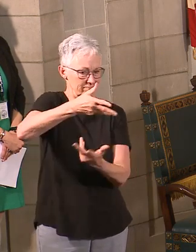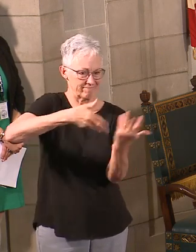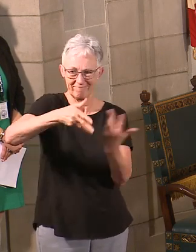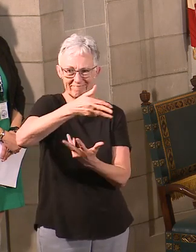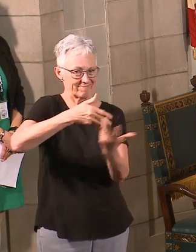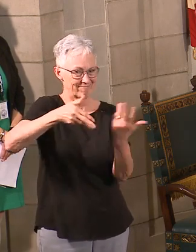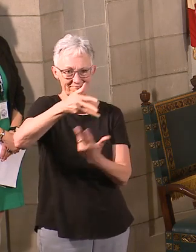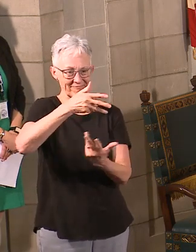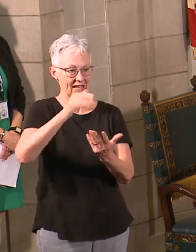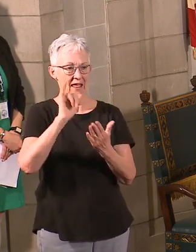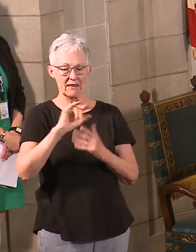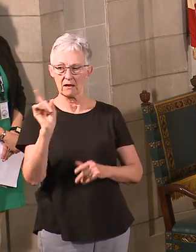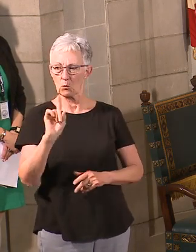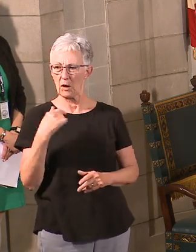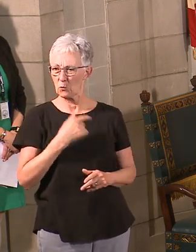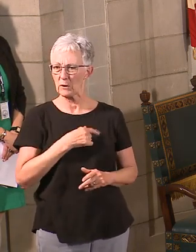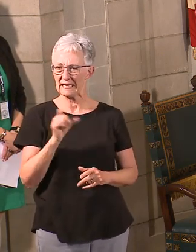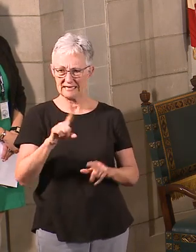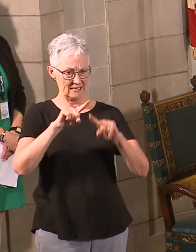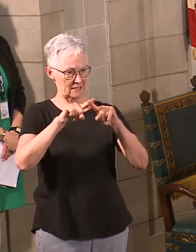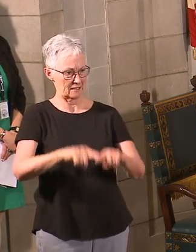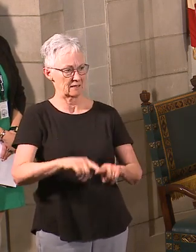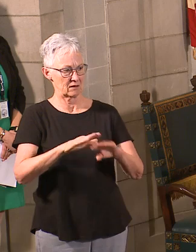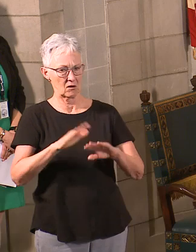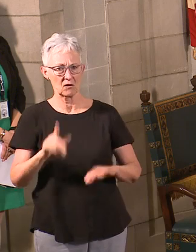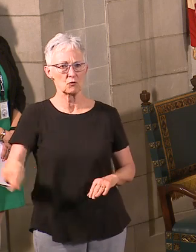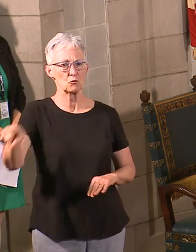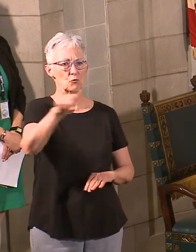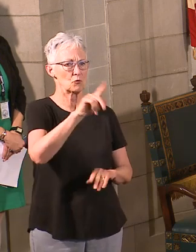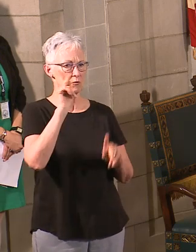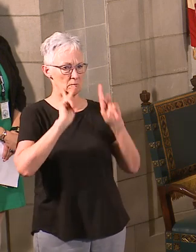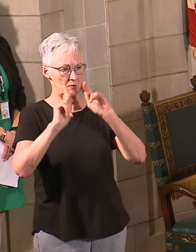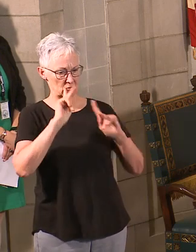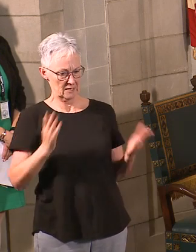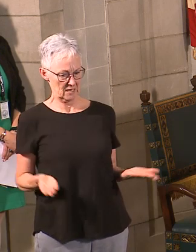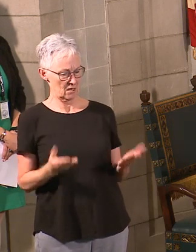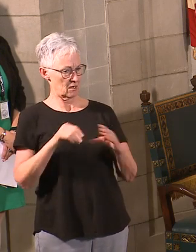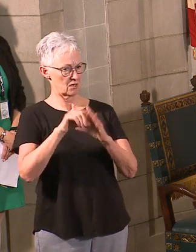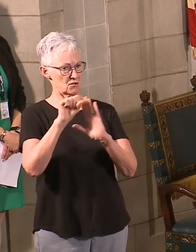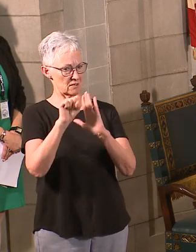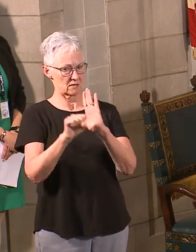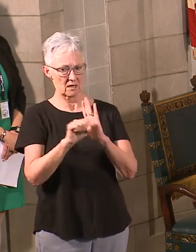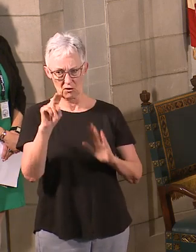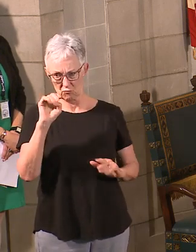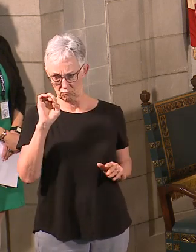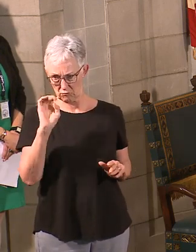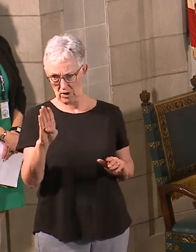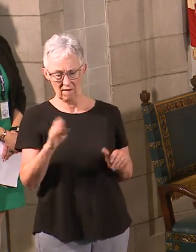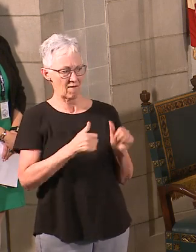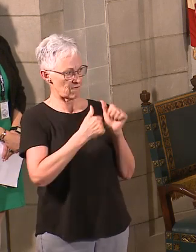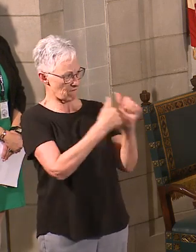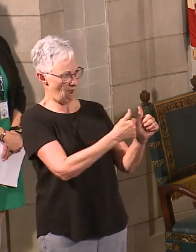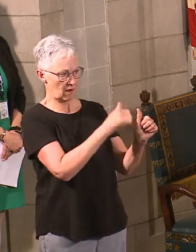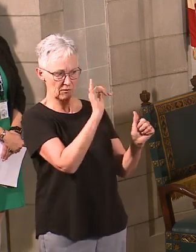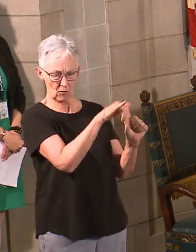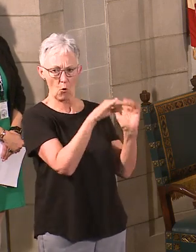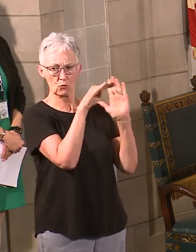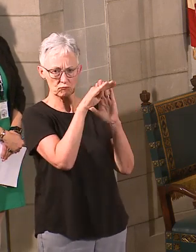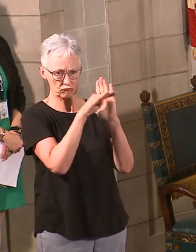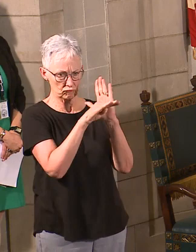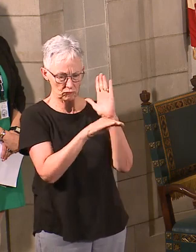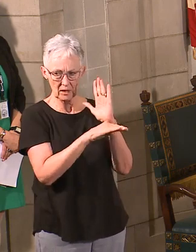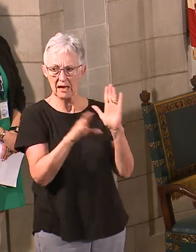need all Nebraskans' help. Every Nebraskan can be a part of this by looking at those guidelines, following those rules, and